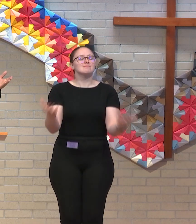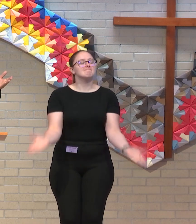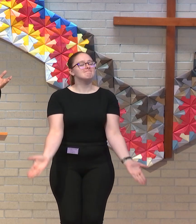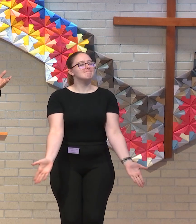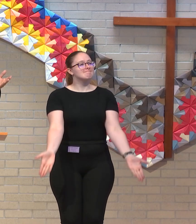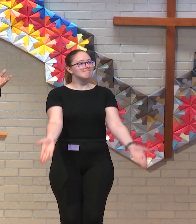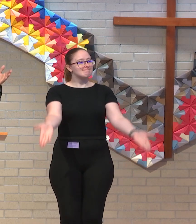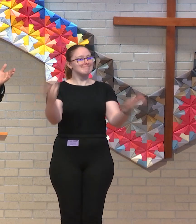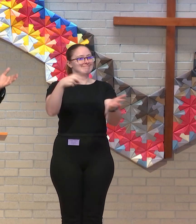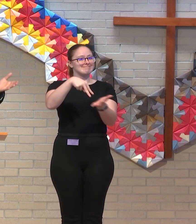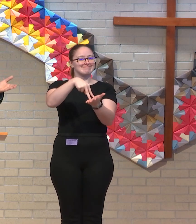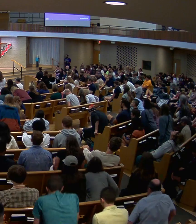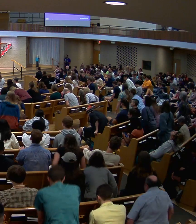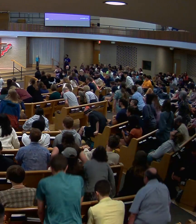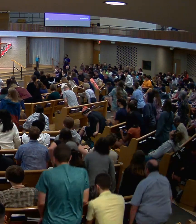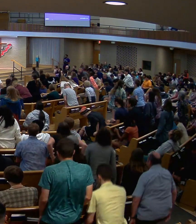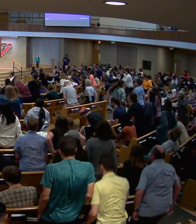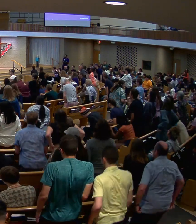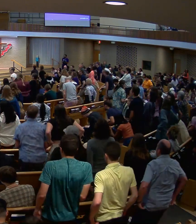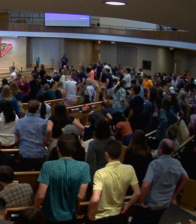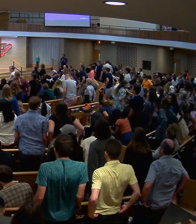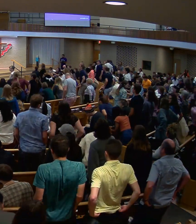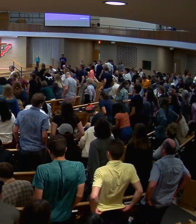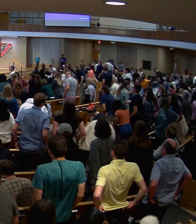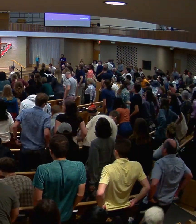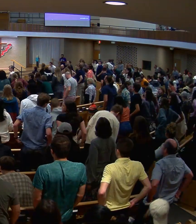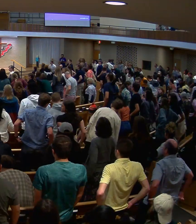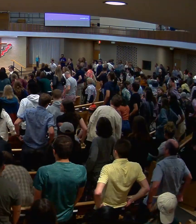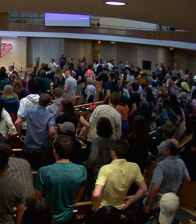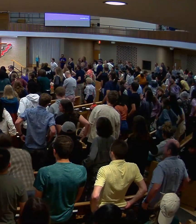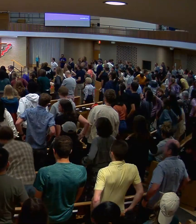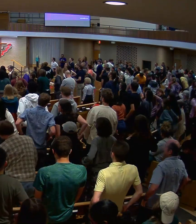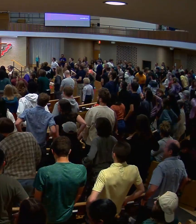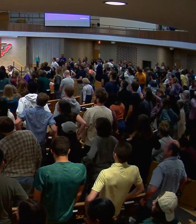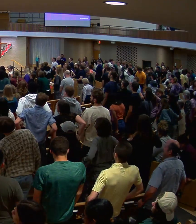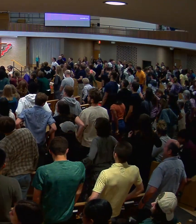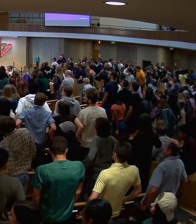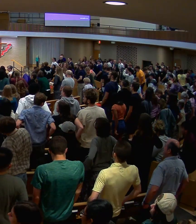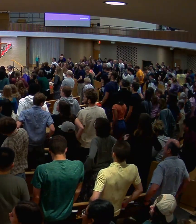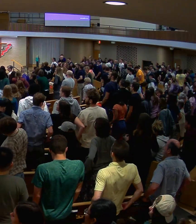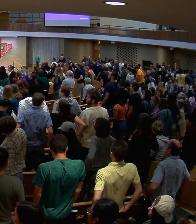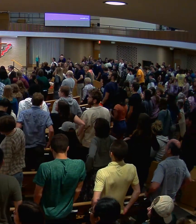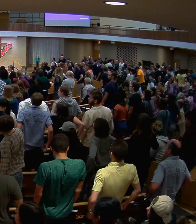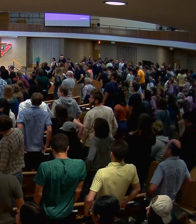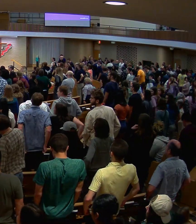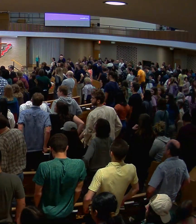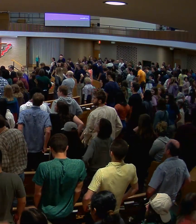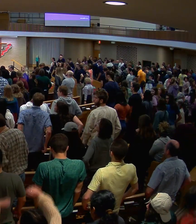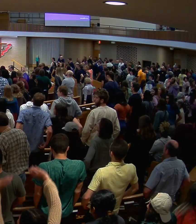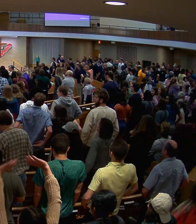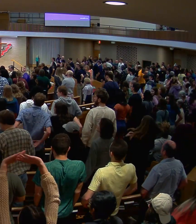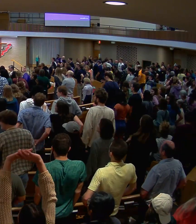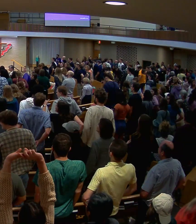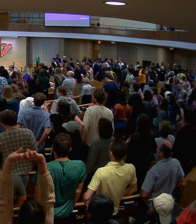stand and learn our alma mater. Some of you know this, some of you do not.